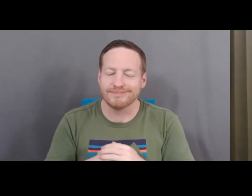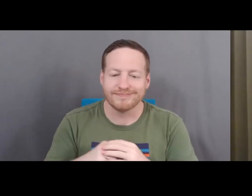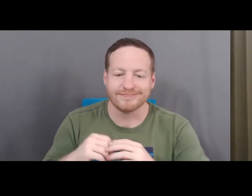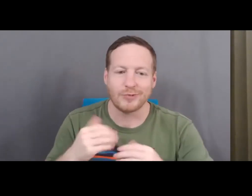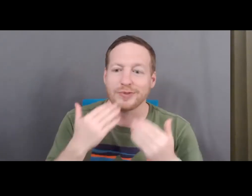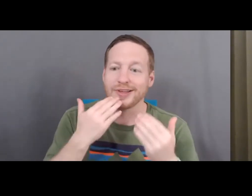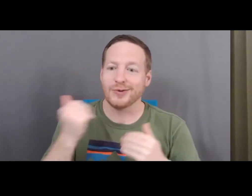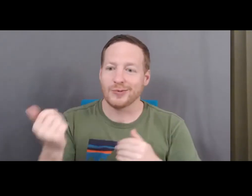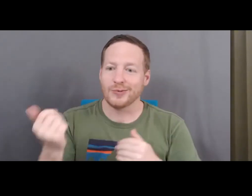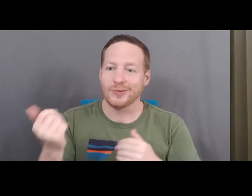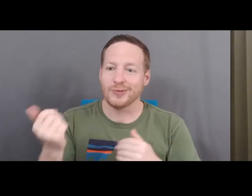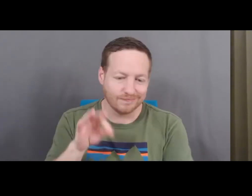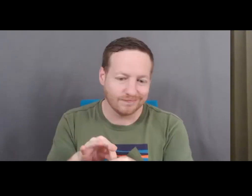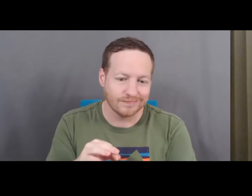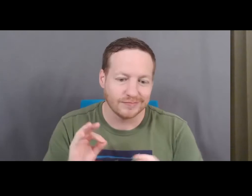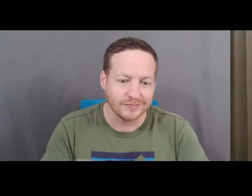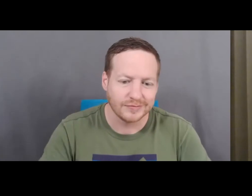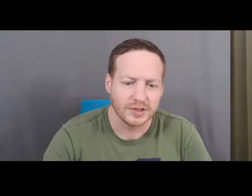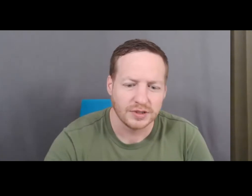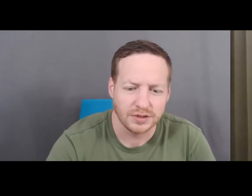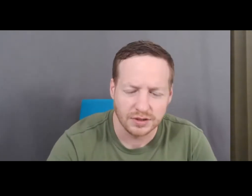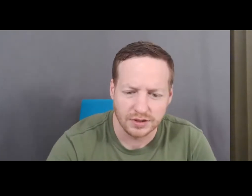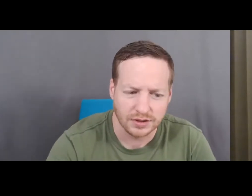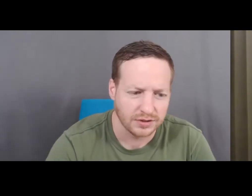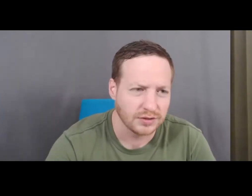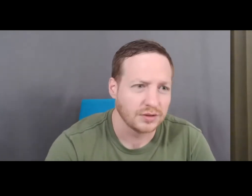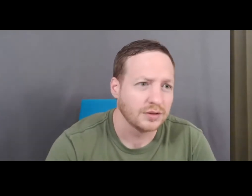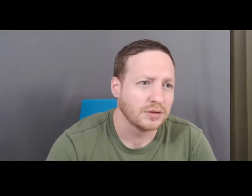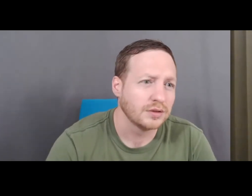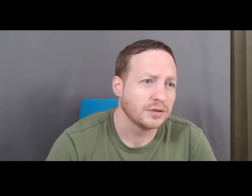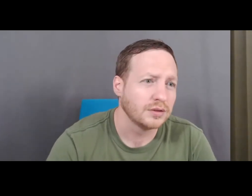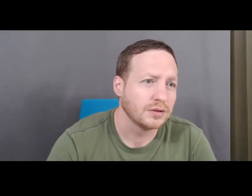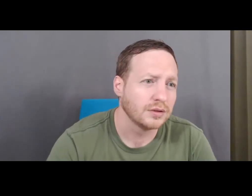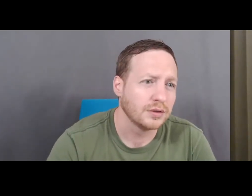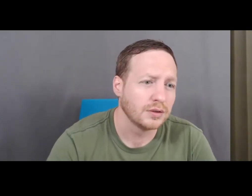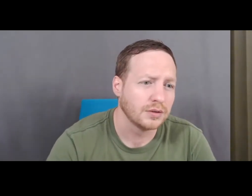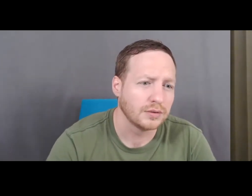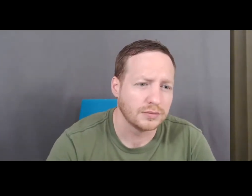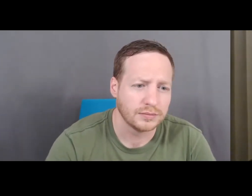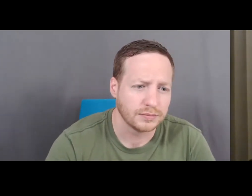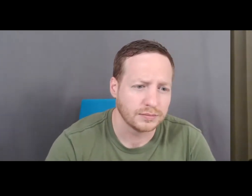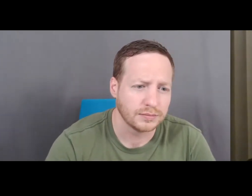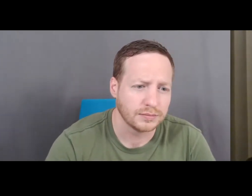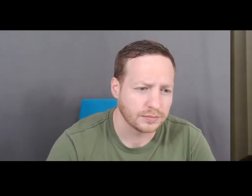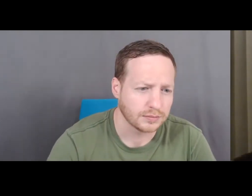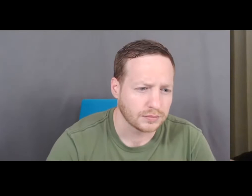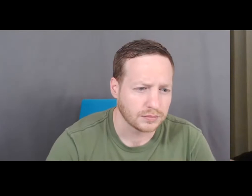rough draft, and then once we approve it, we have the final draft. So thank you, everybody, for your review of it and your vote.